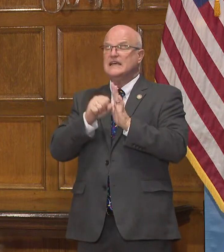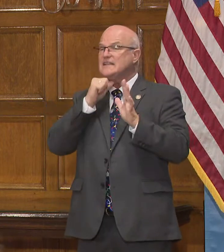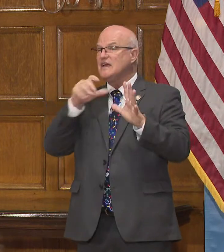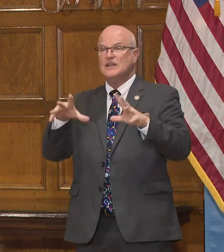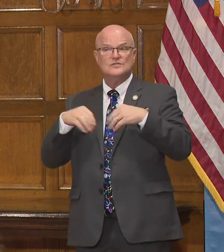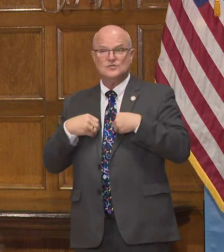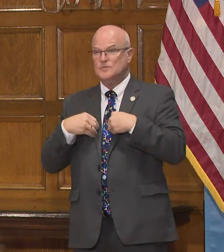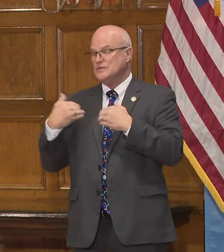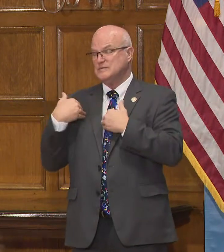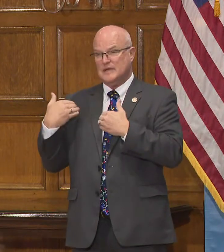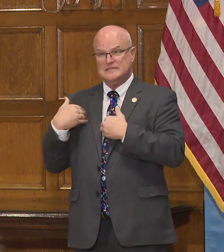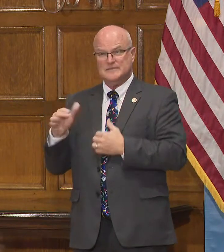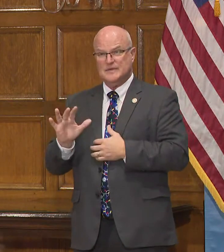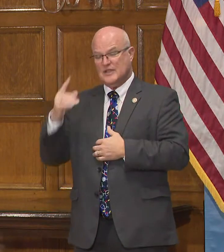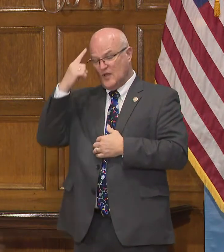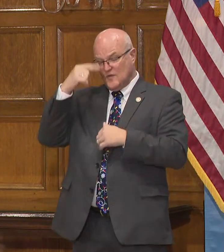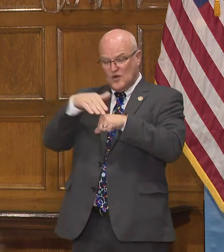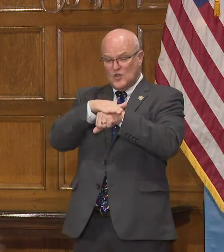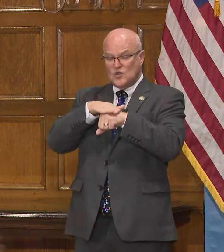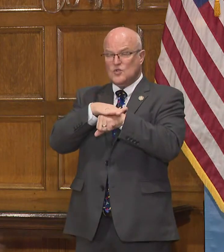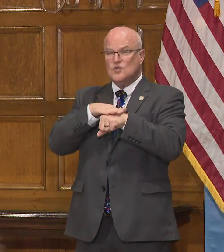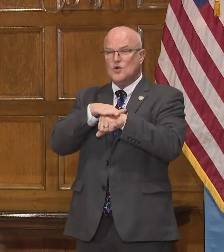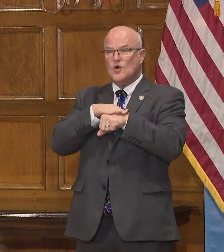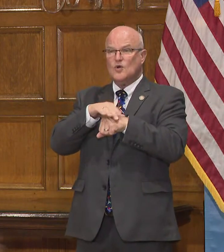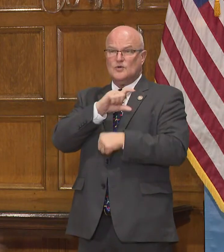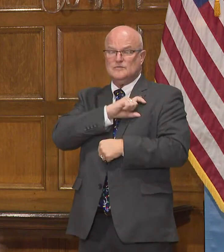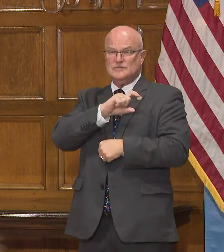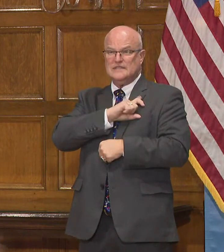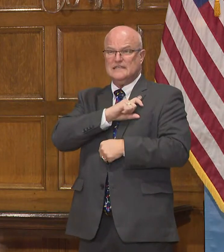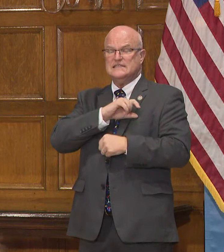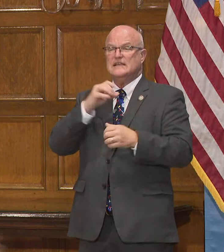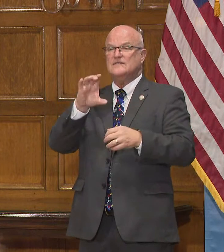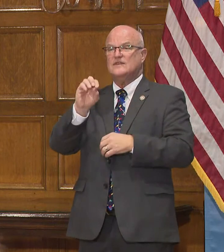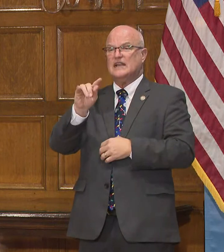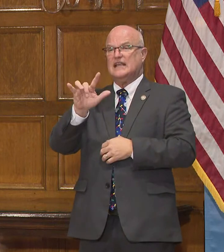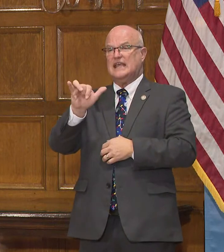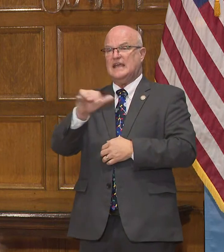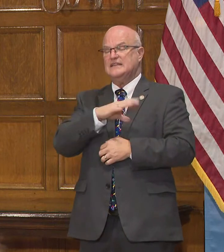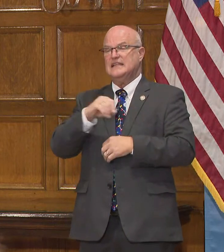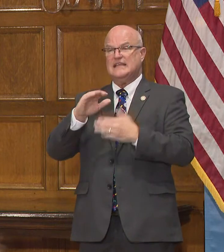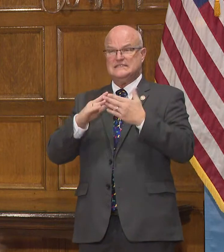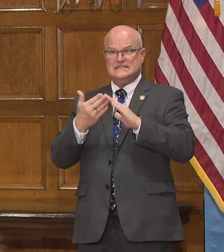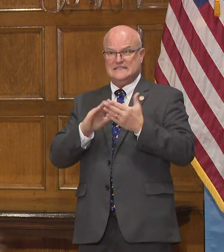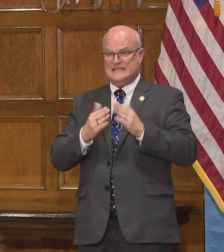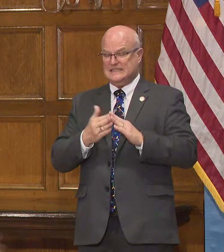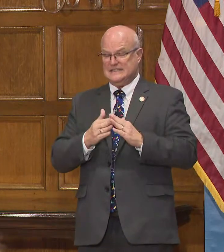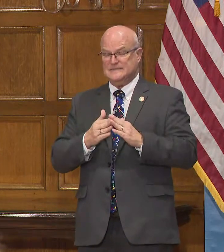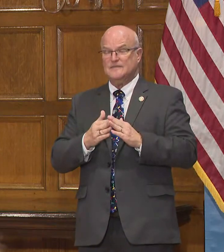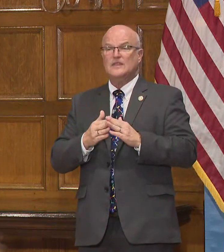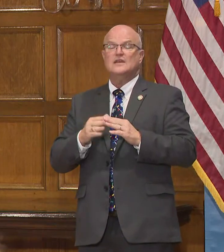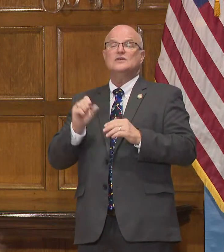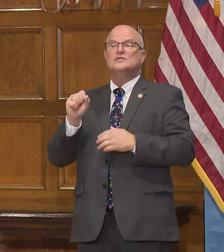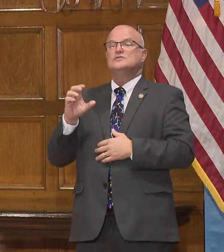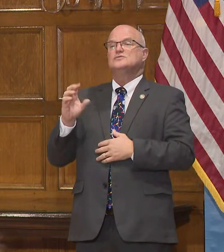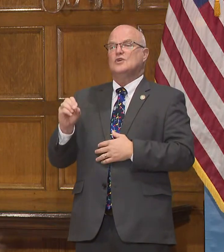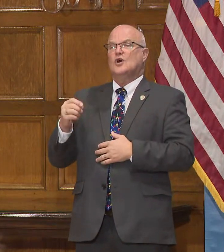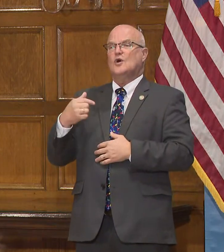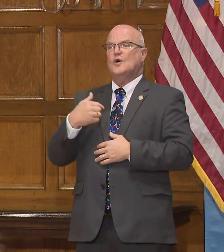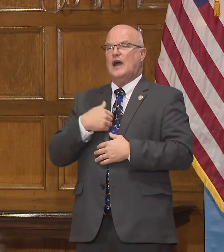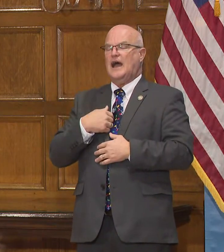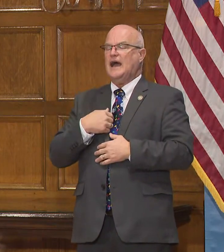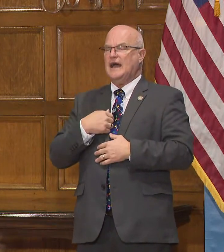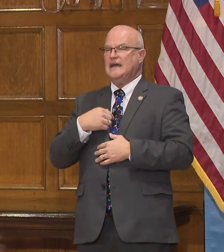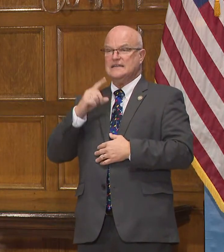that responsibility for local law enforcement. It would be a bad precedent to do that. Notwithstanding that, I've